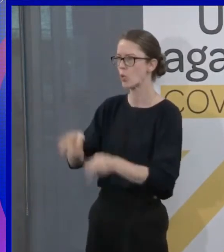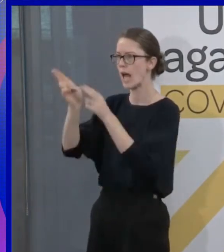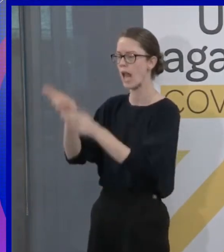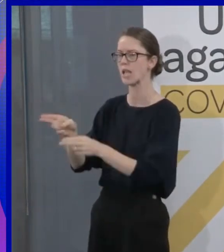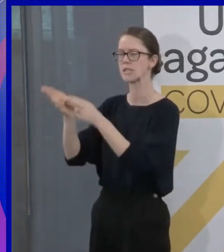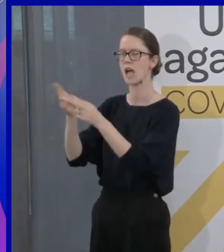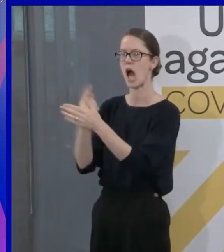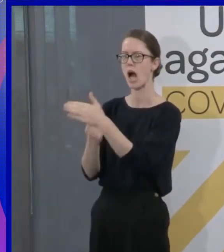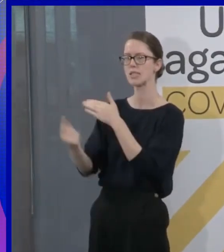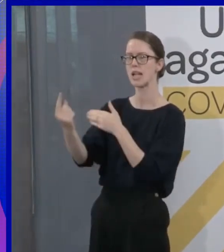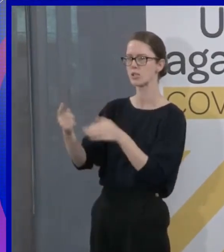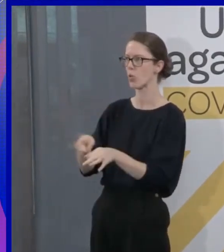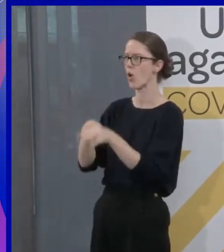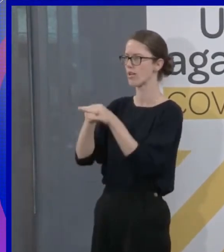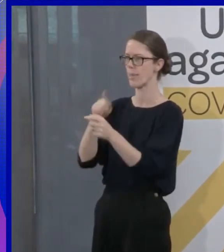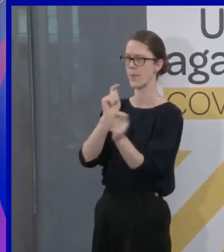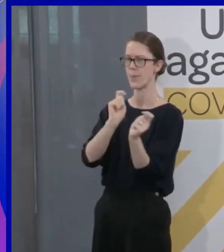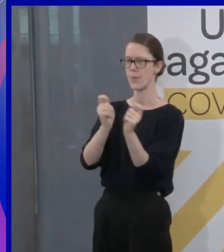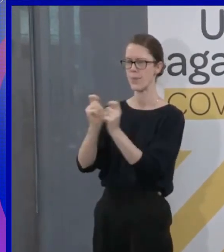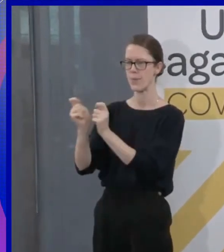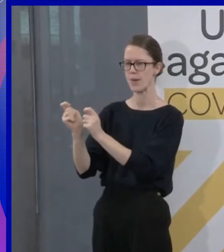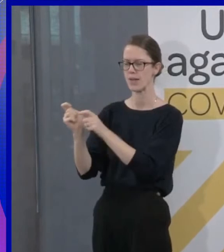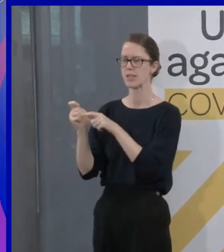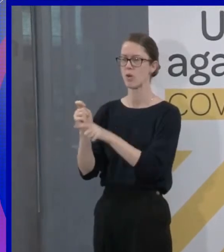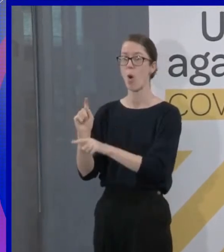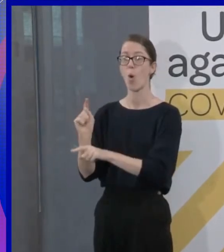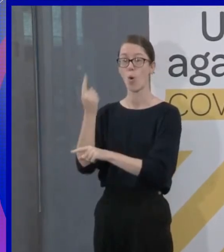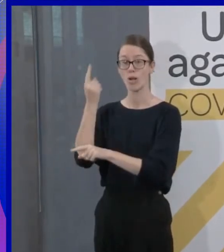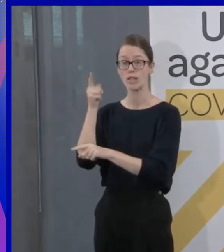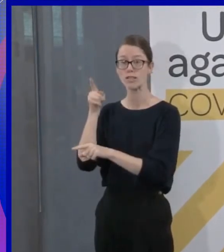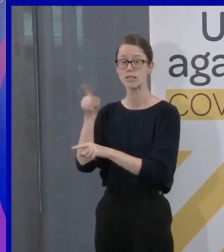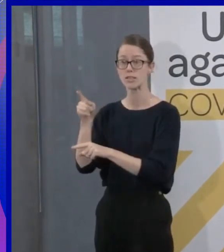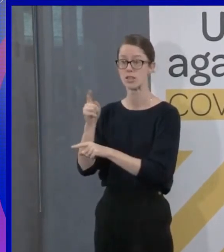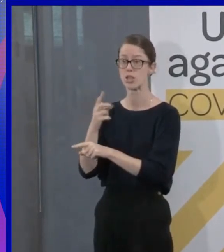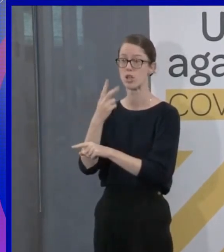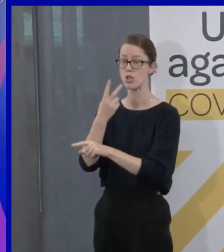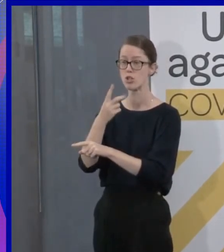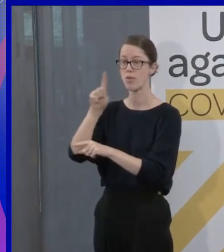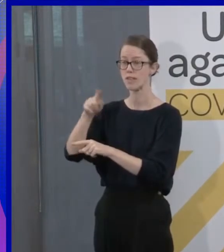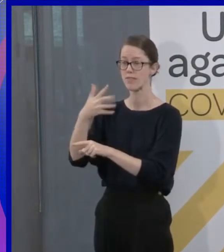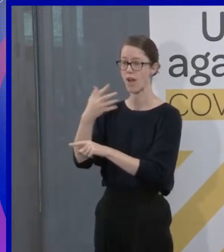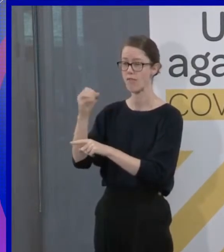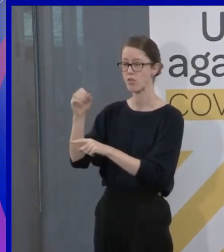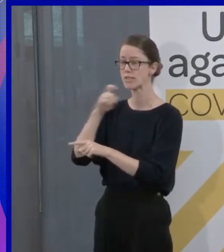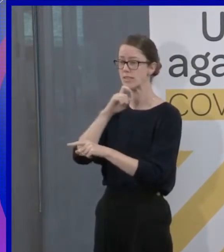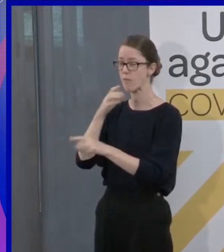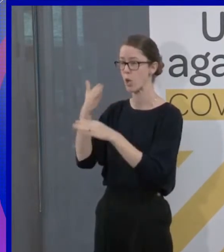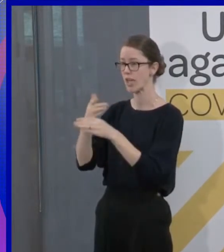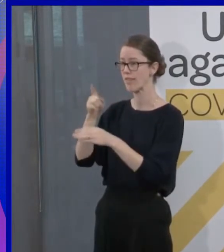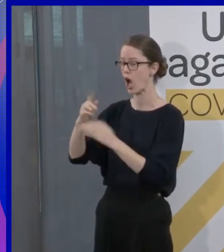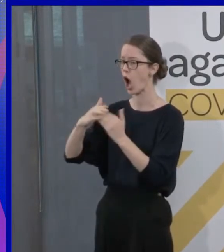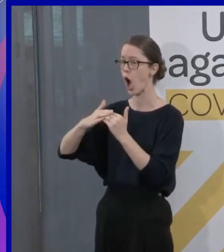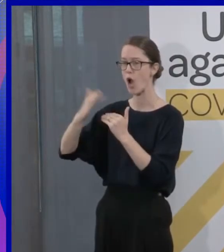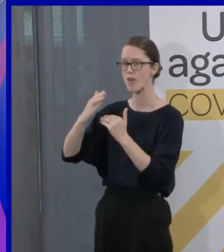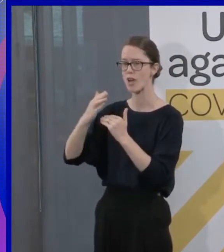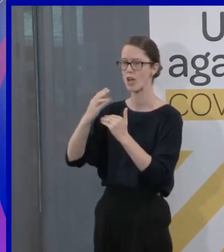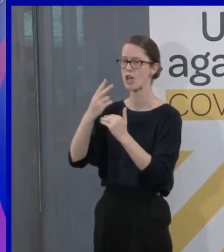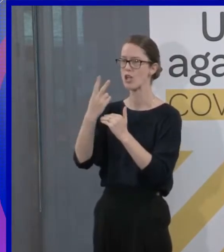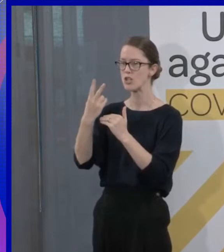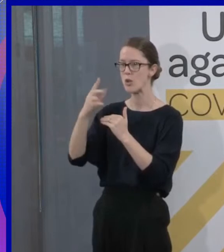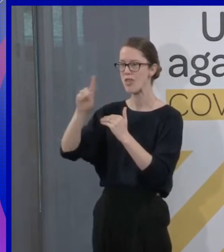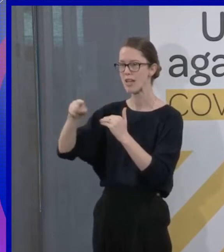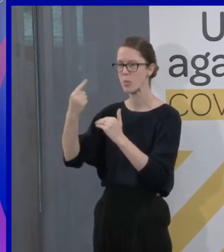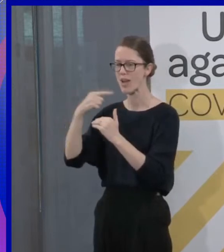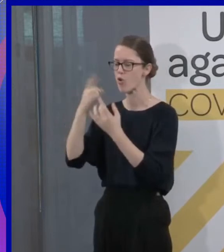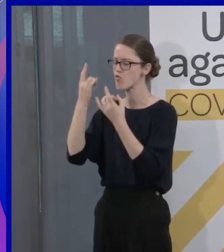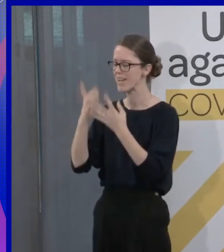quarantine facilities around the country, and in Auckland where more than 2,500 staff work, over 2,100 had